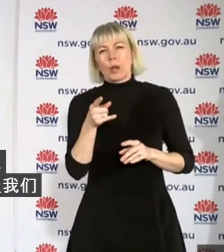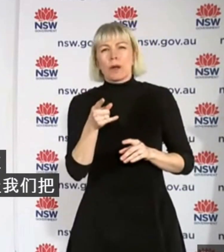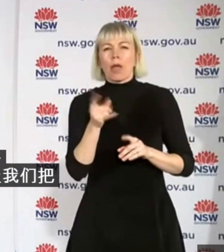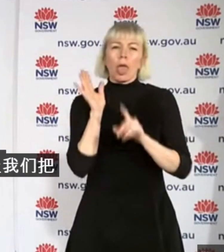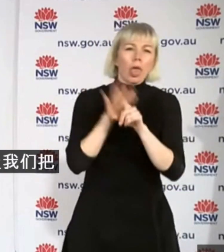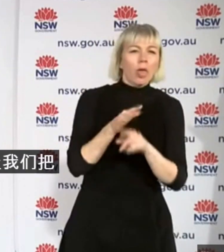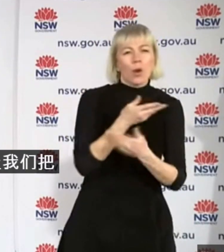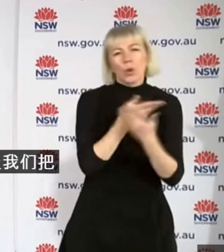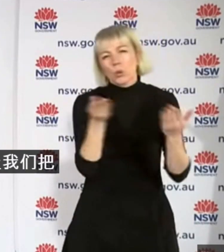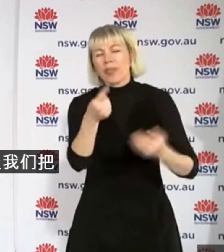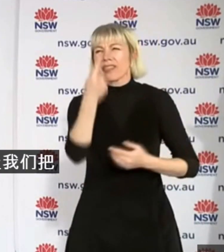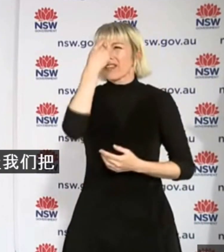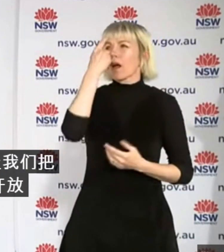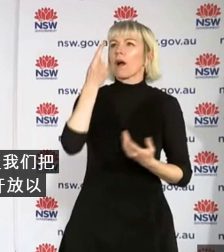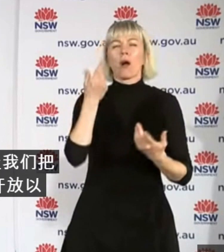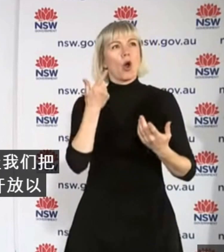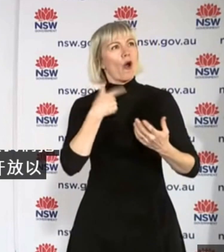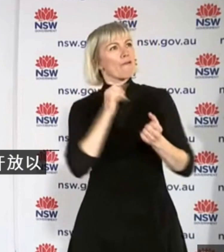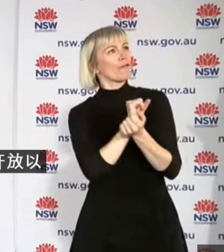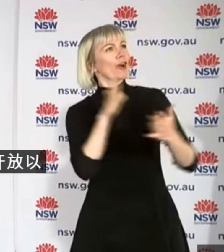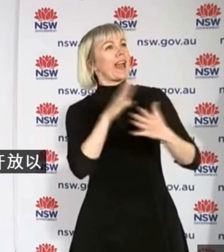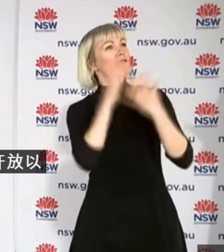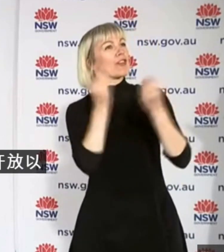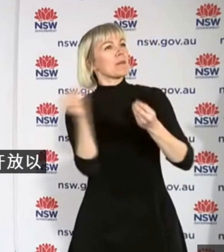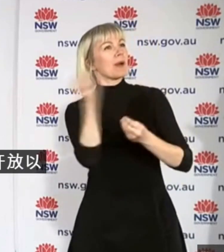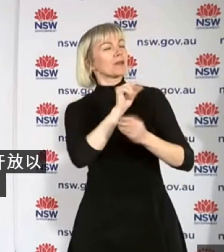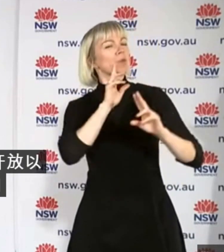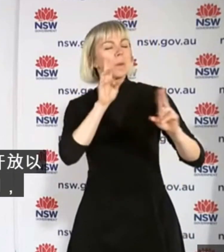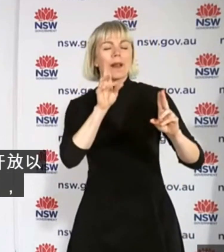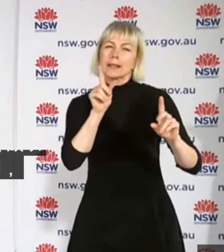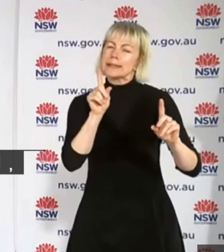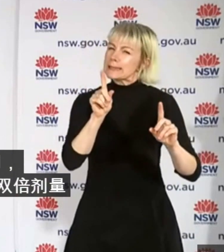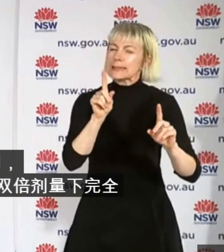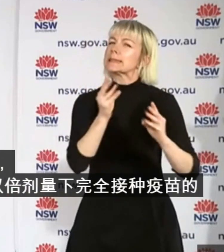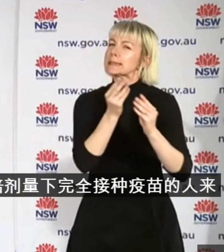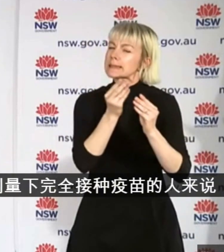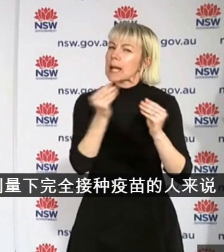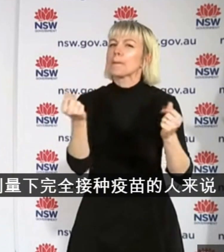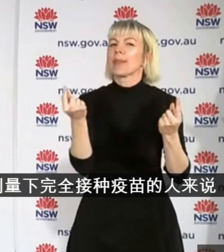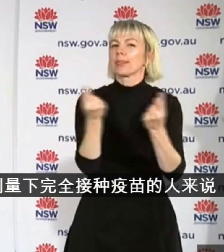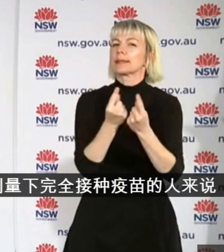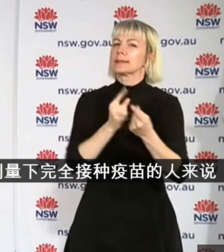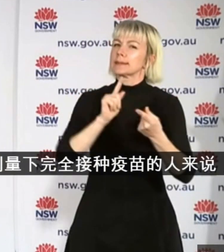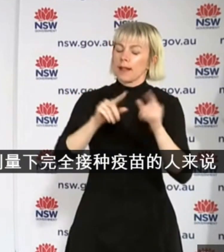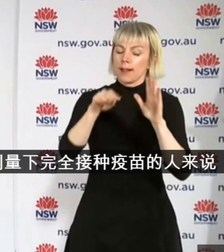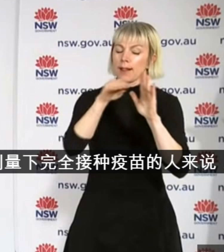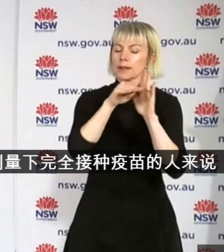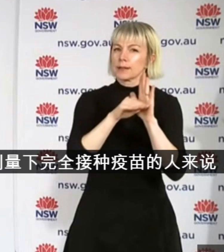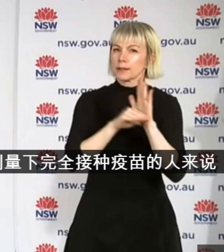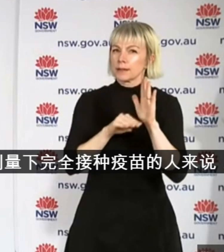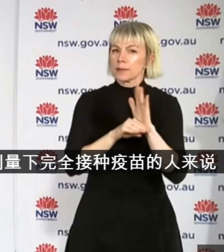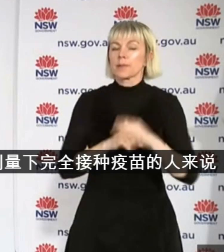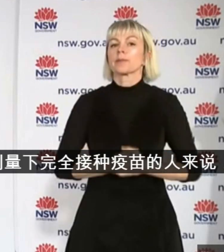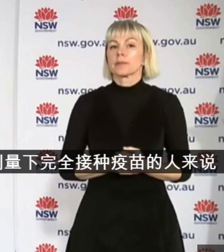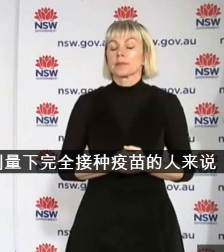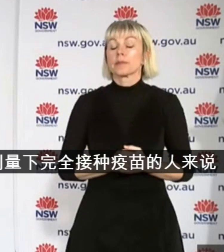let's think about this as a staged reopening to getting back to normal. But there's no doubt that for those of us who are fully vaccinated at the 70% double